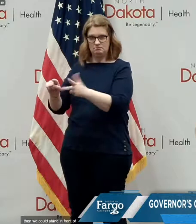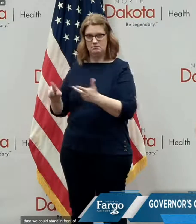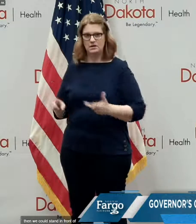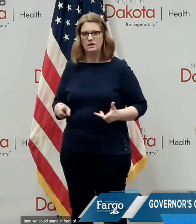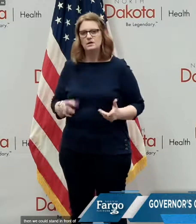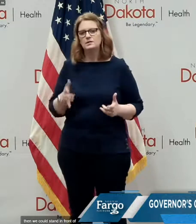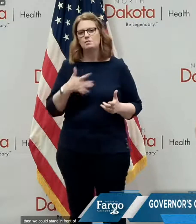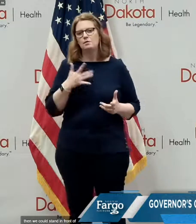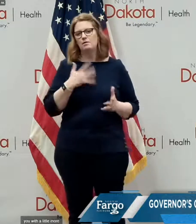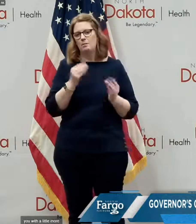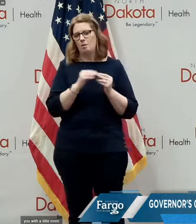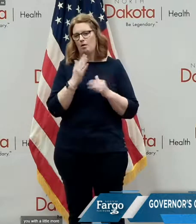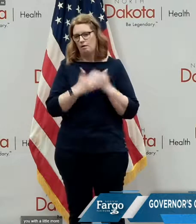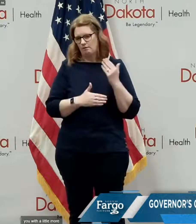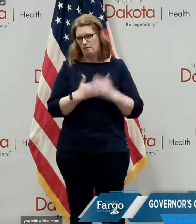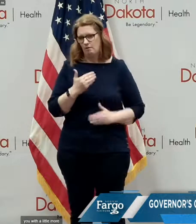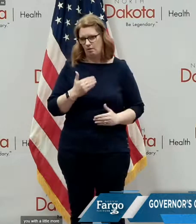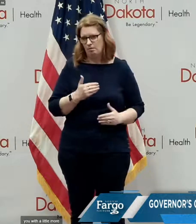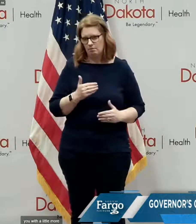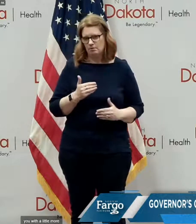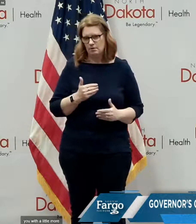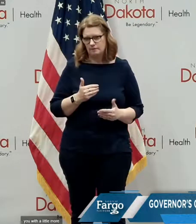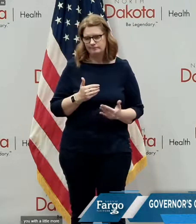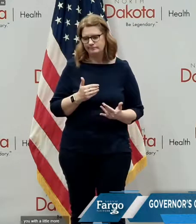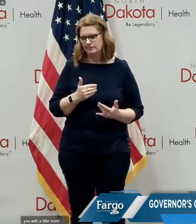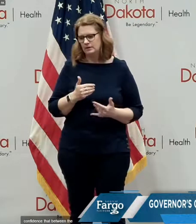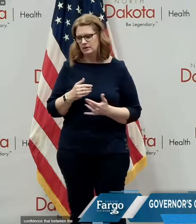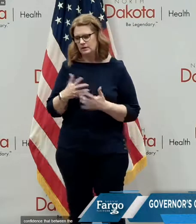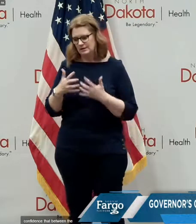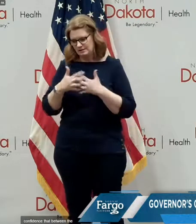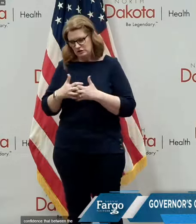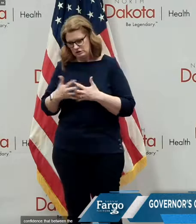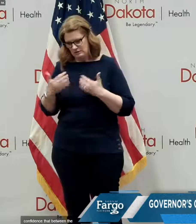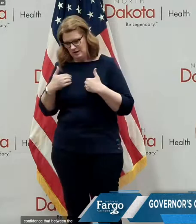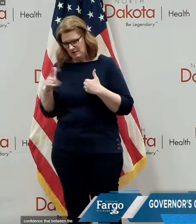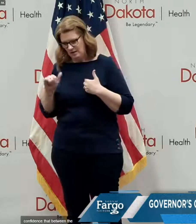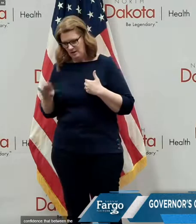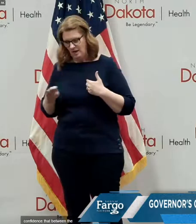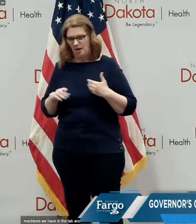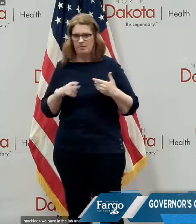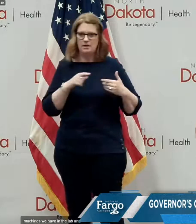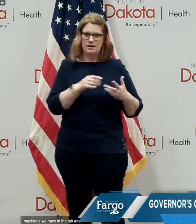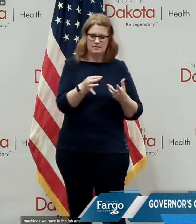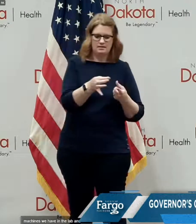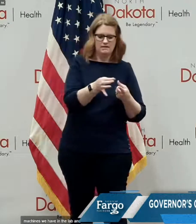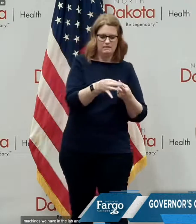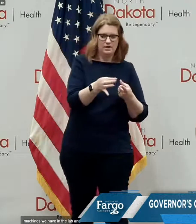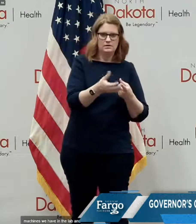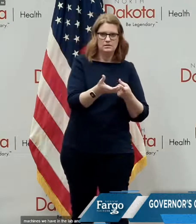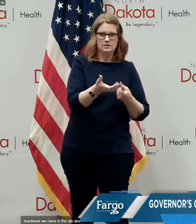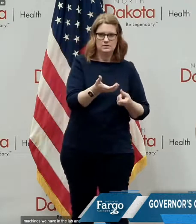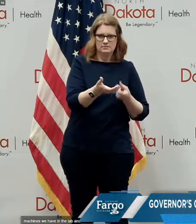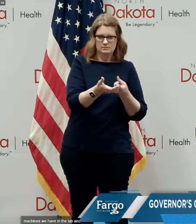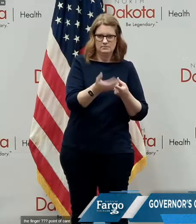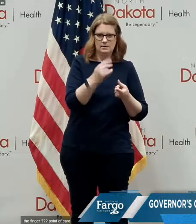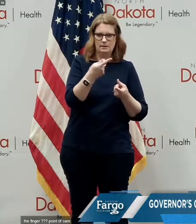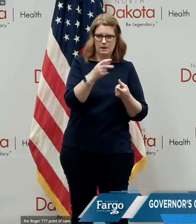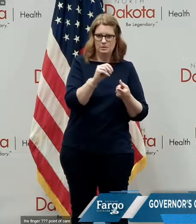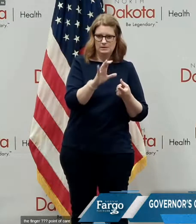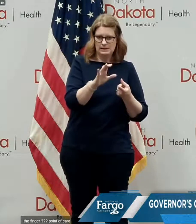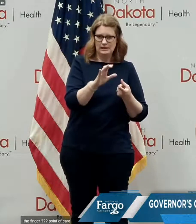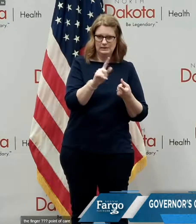more confidence that between the machines we have in the lab and the finger prick point of care test, that we would actually